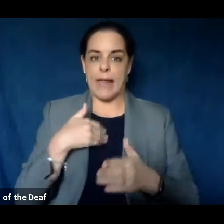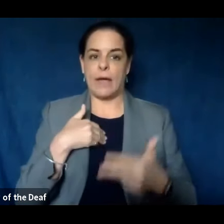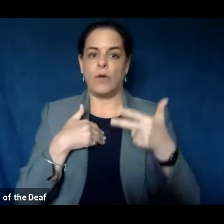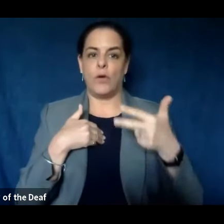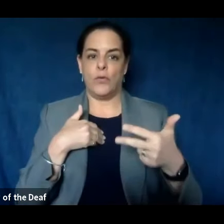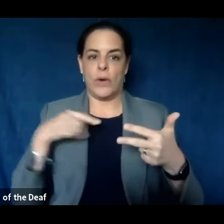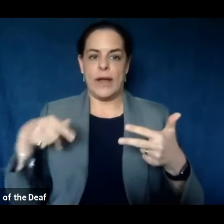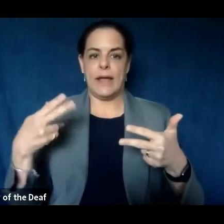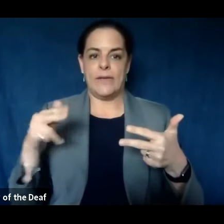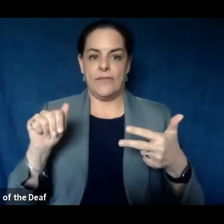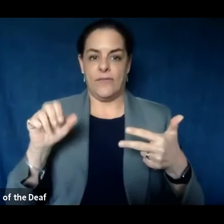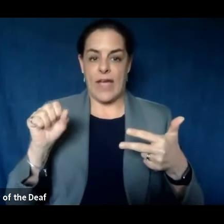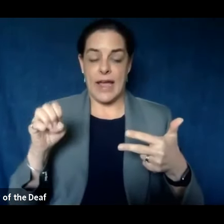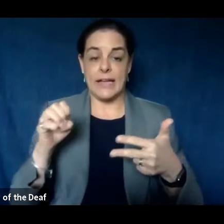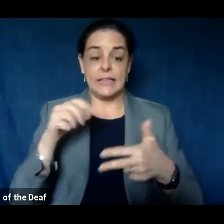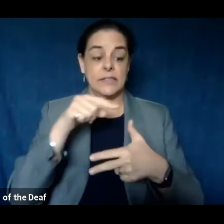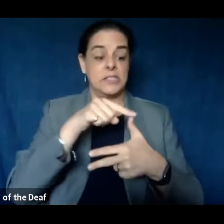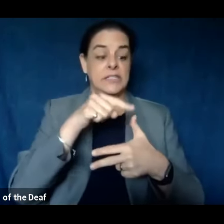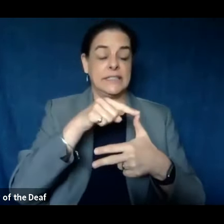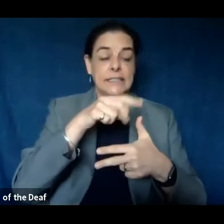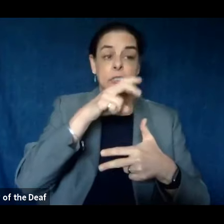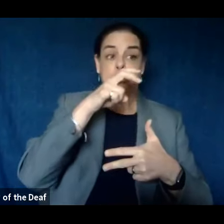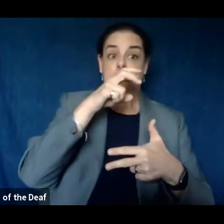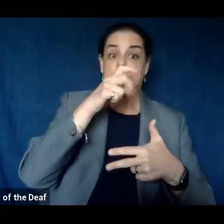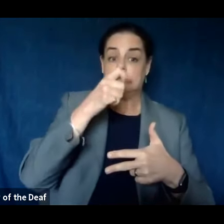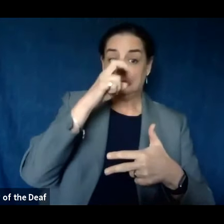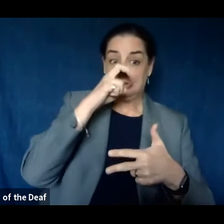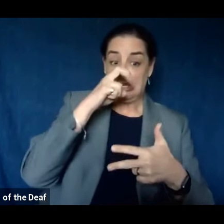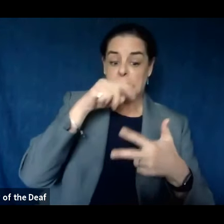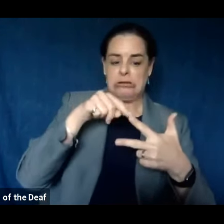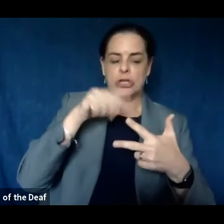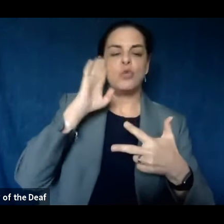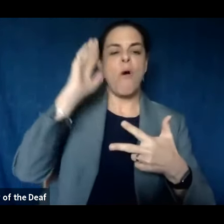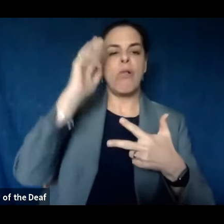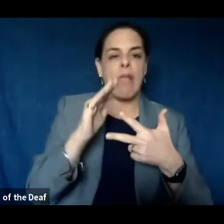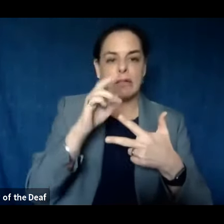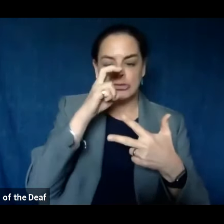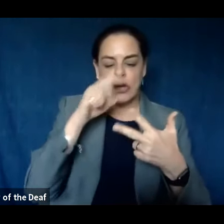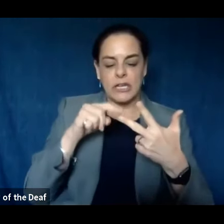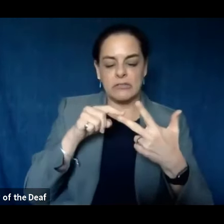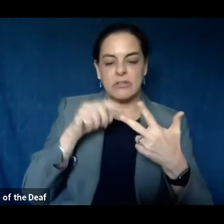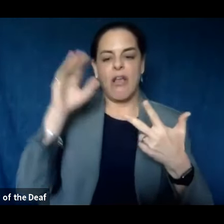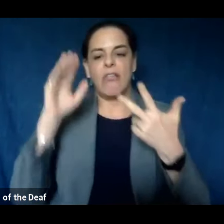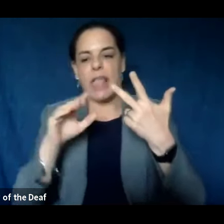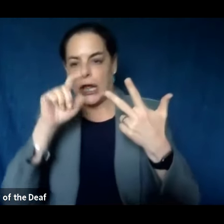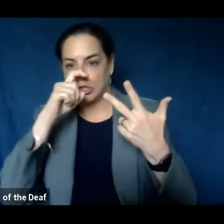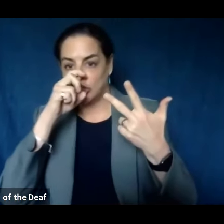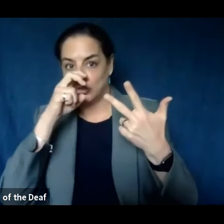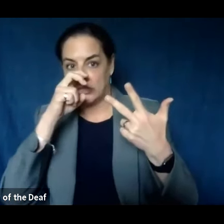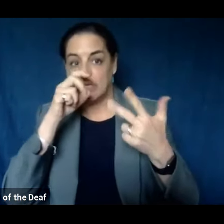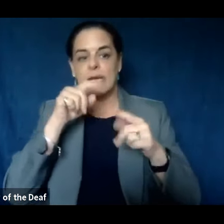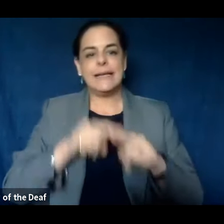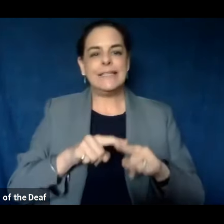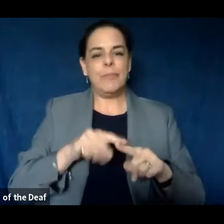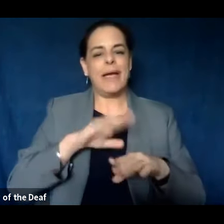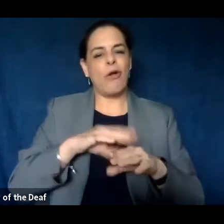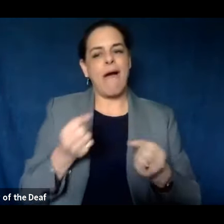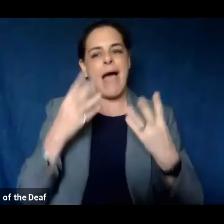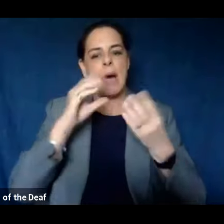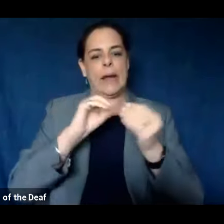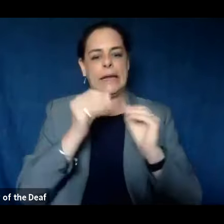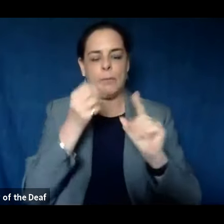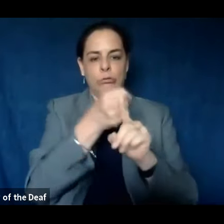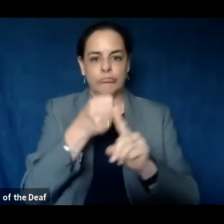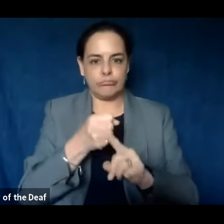allowing relaxation of restrictions based on data and the current situation. In each phase, there are